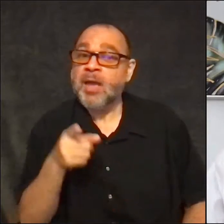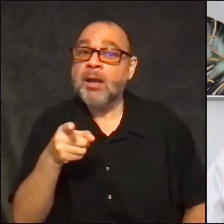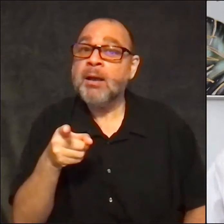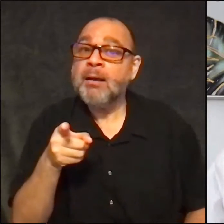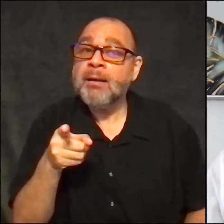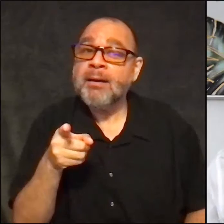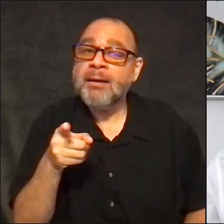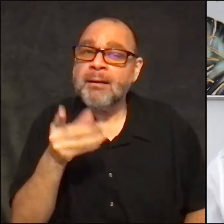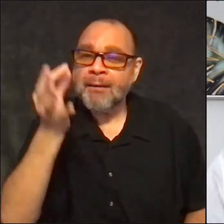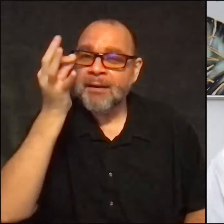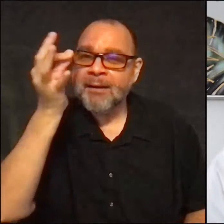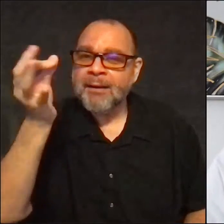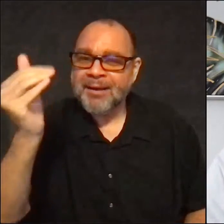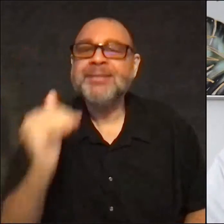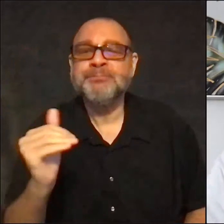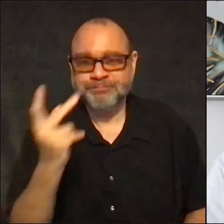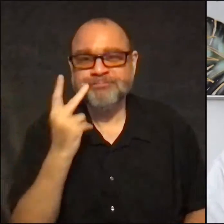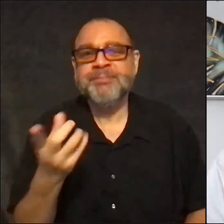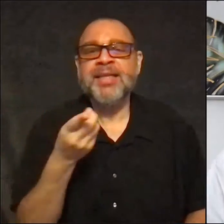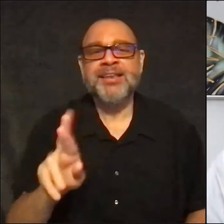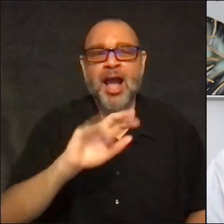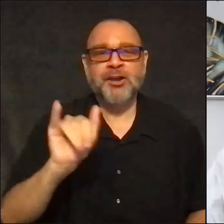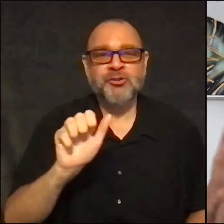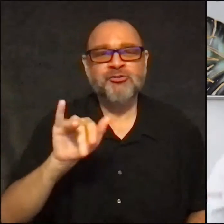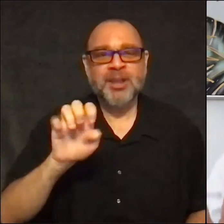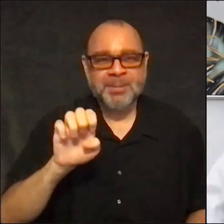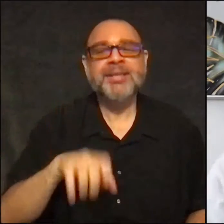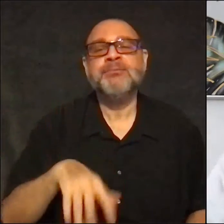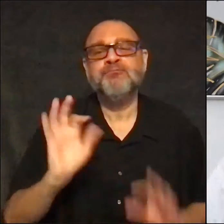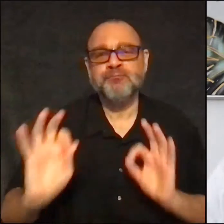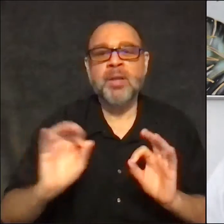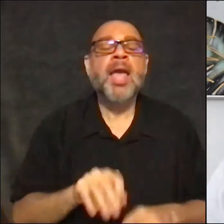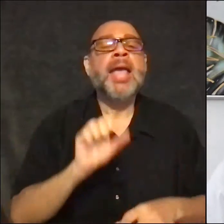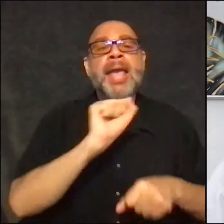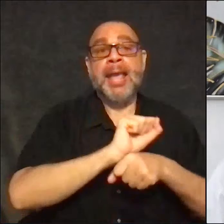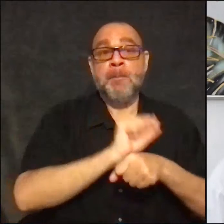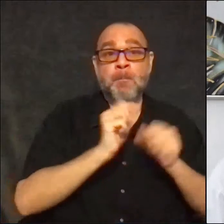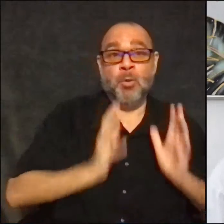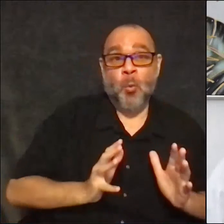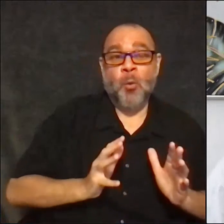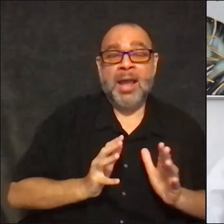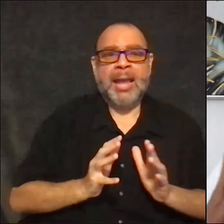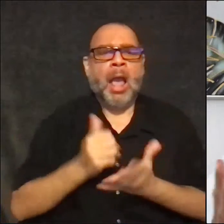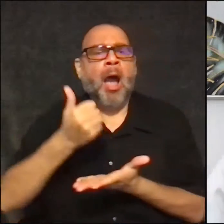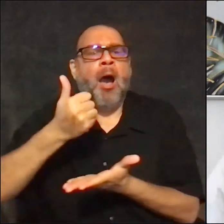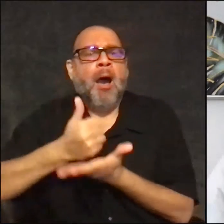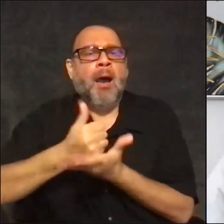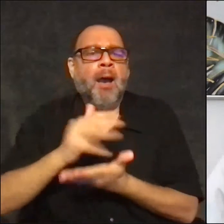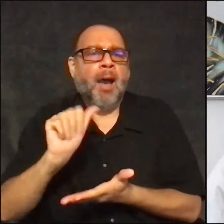close. There we go. Dr. Jamie got Employee Assistance Program, the Employee Assistance Program. So